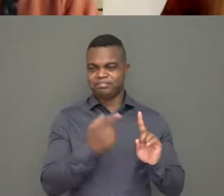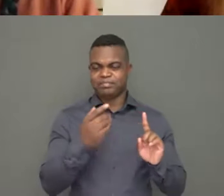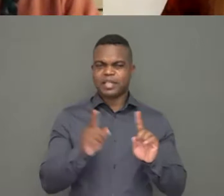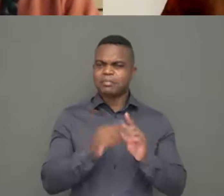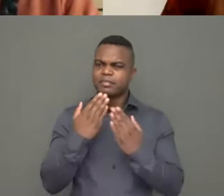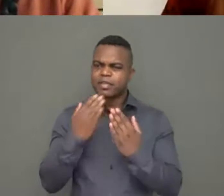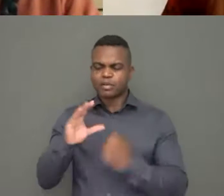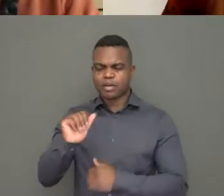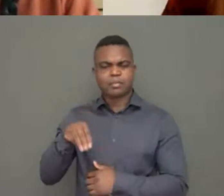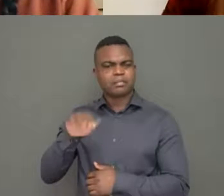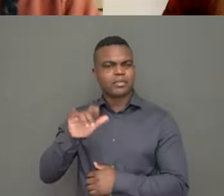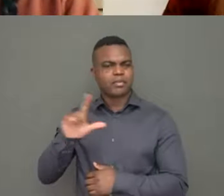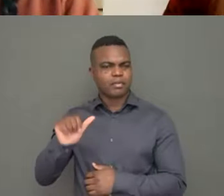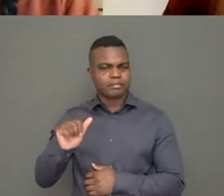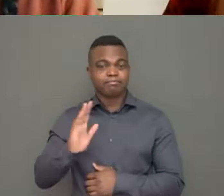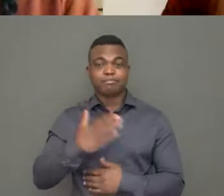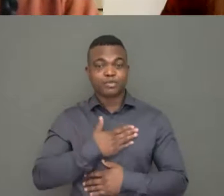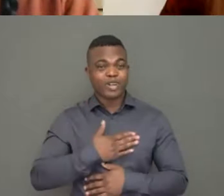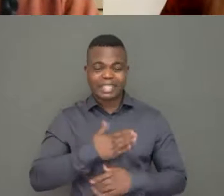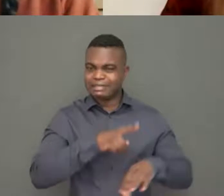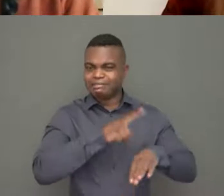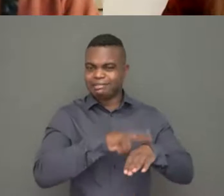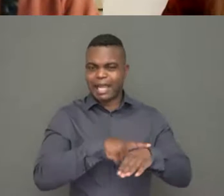But I thank you for those